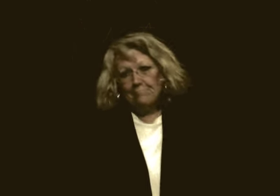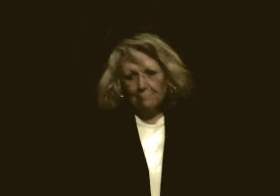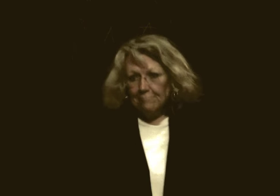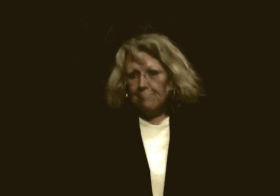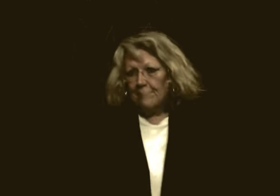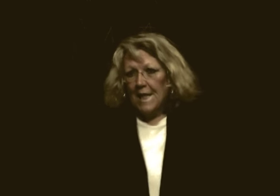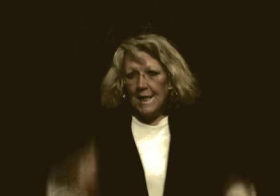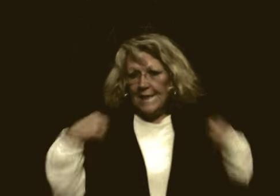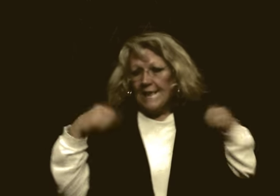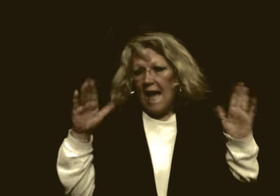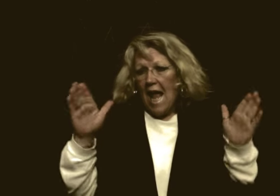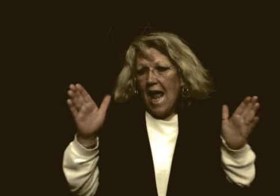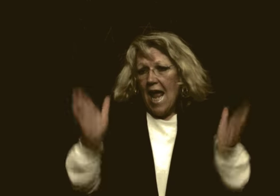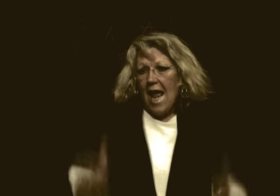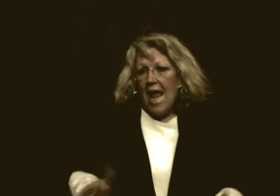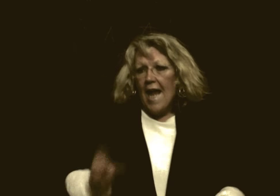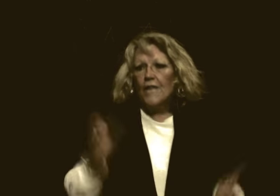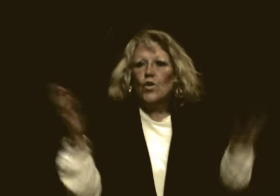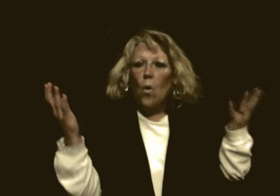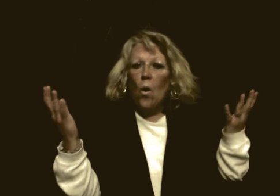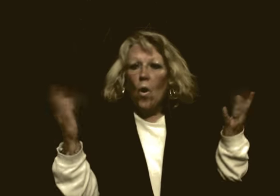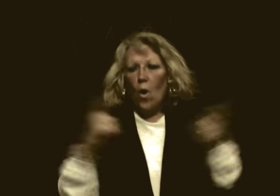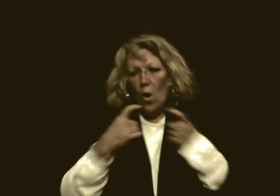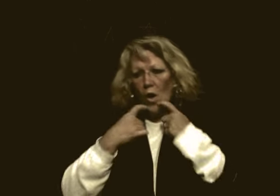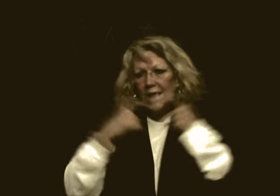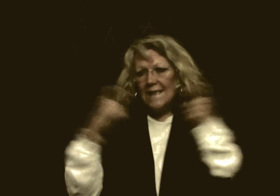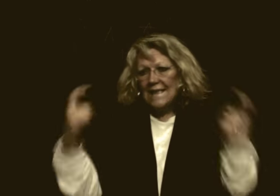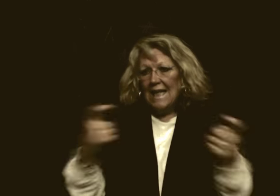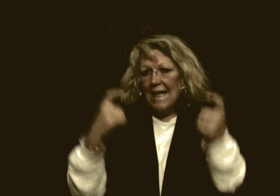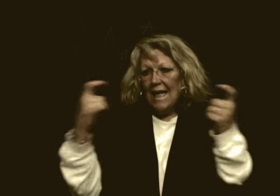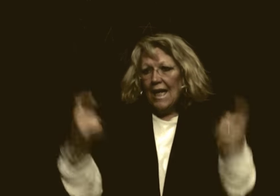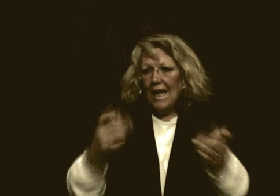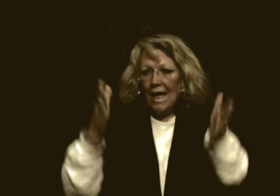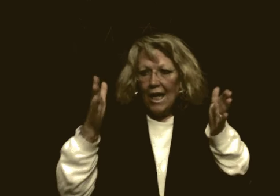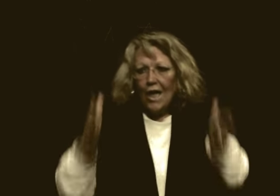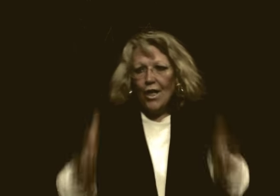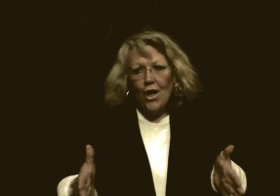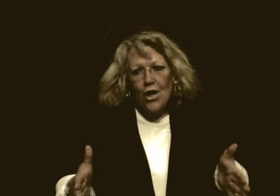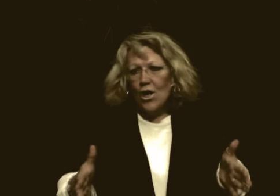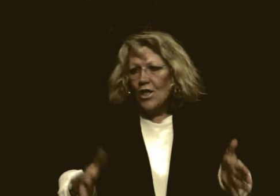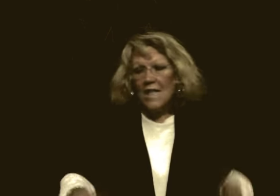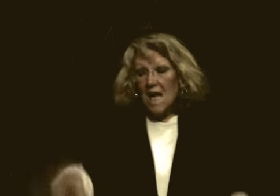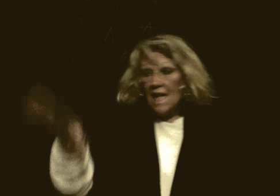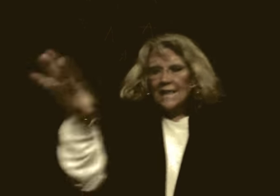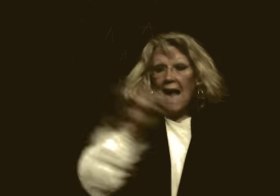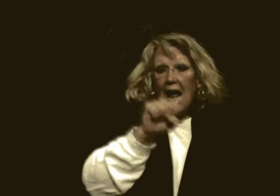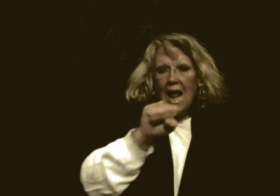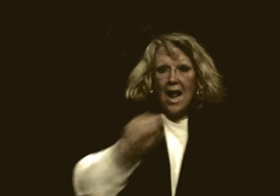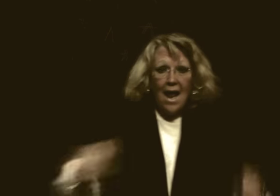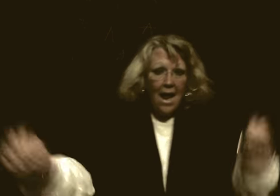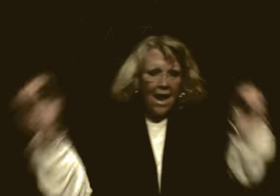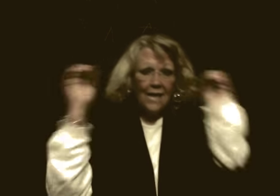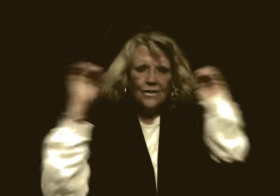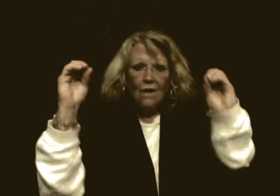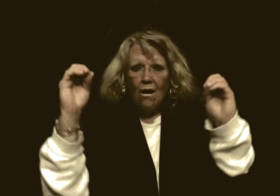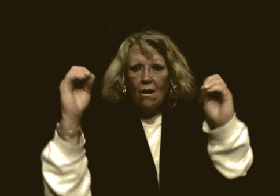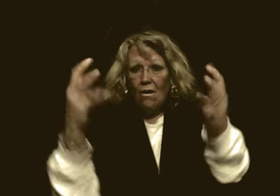Say it's all, say it's Death's not